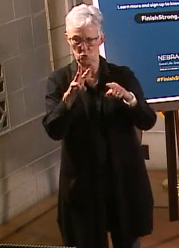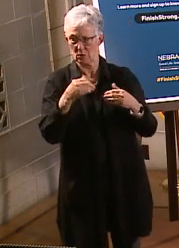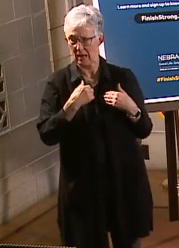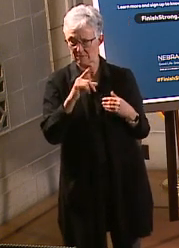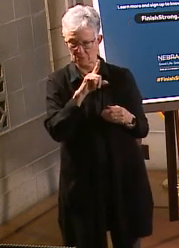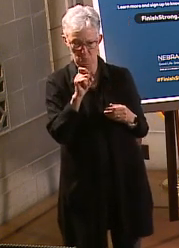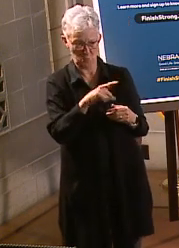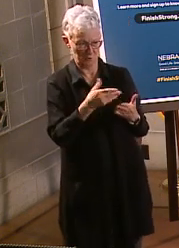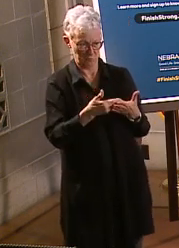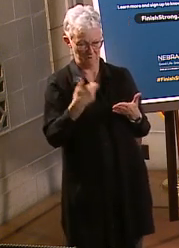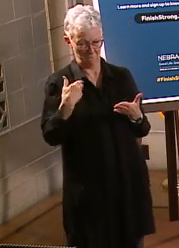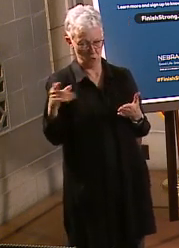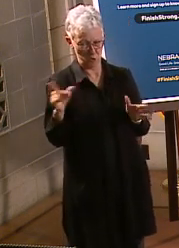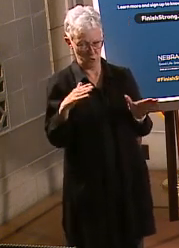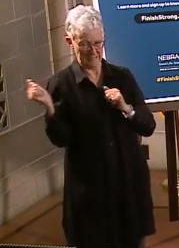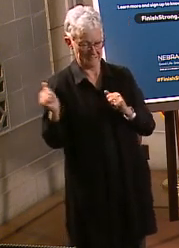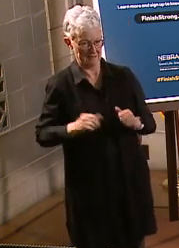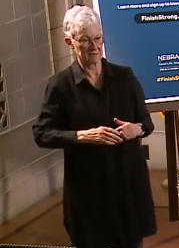leave?